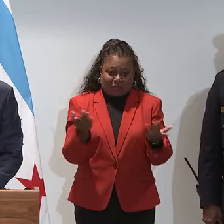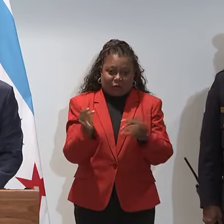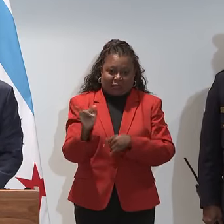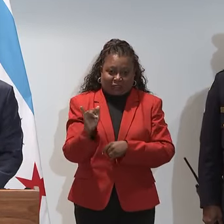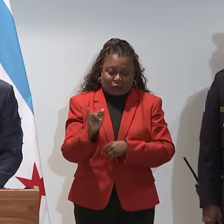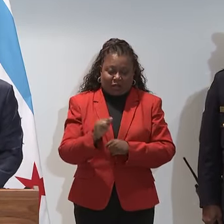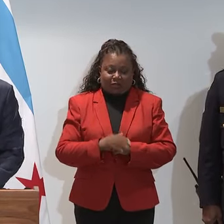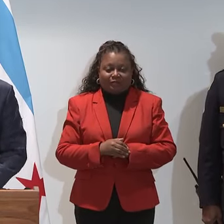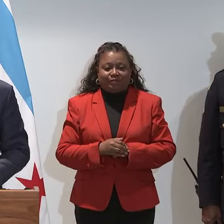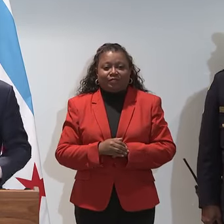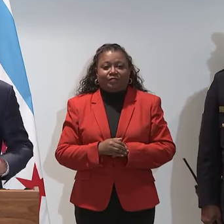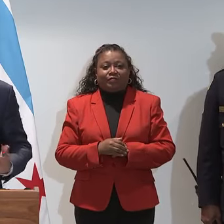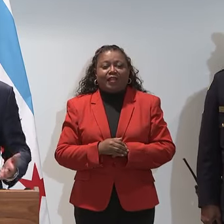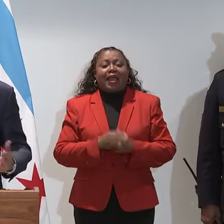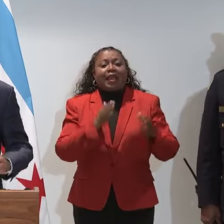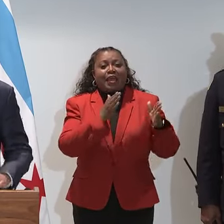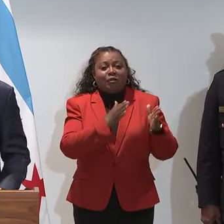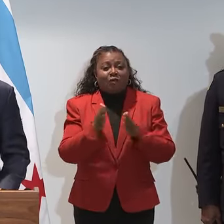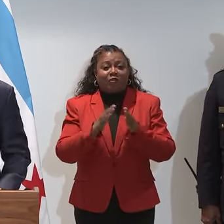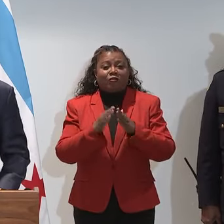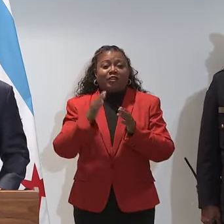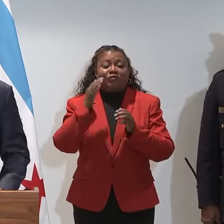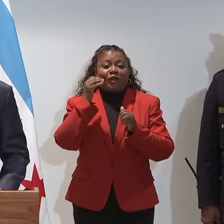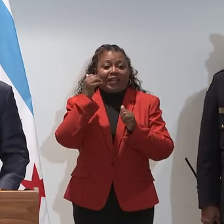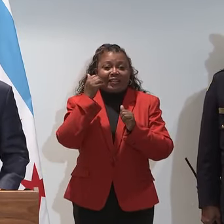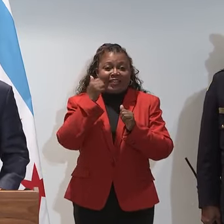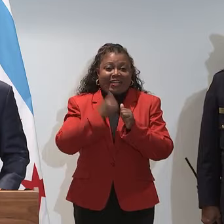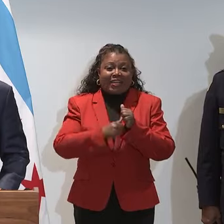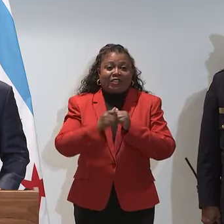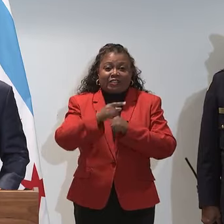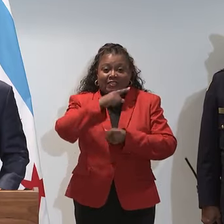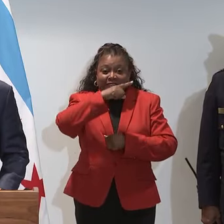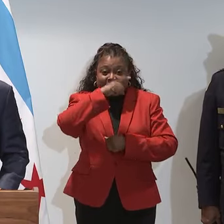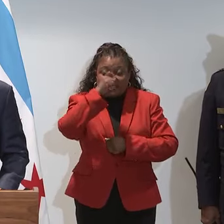well. In preparation